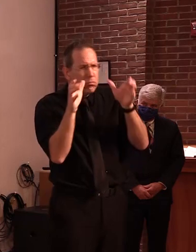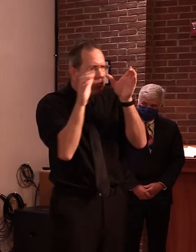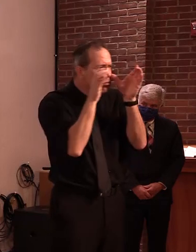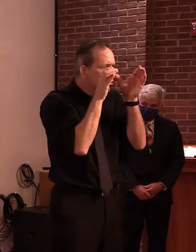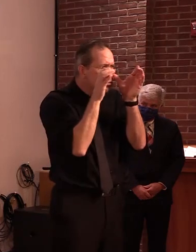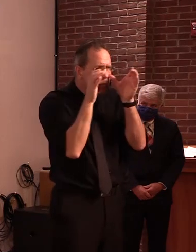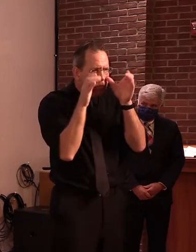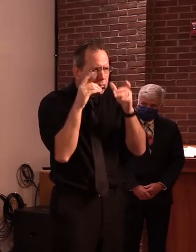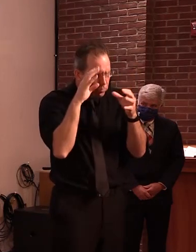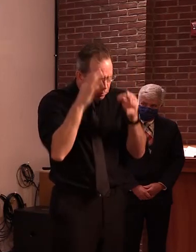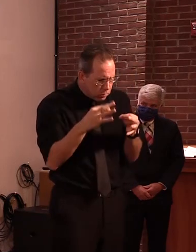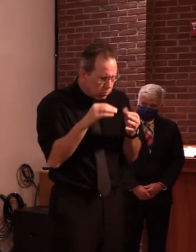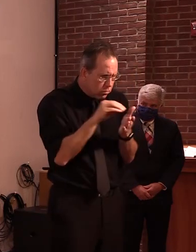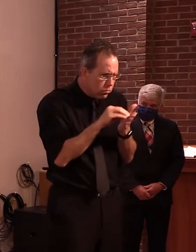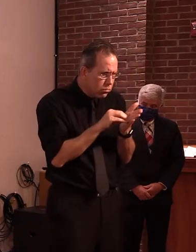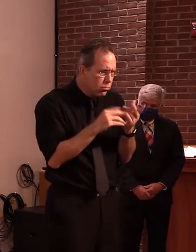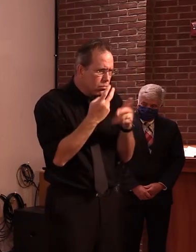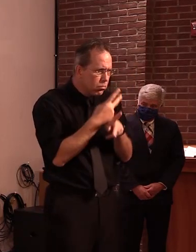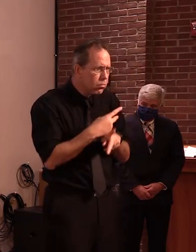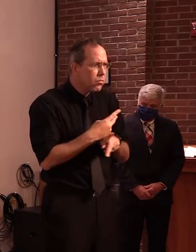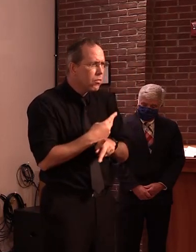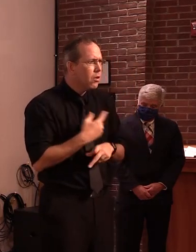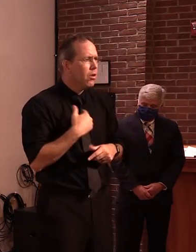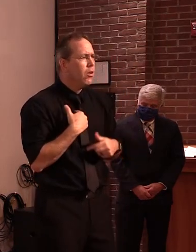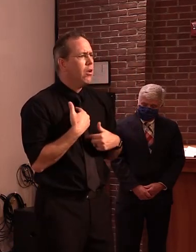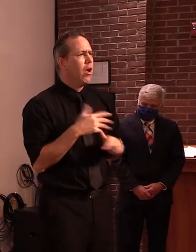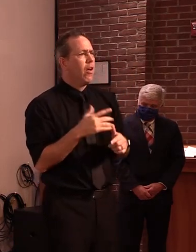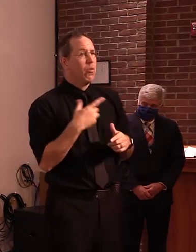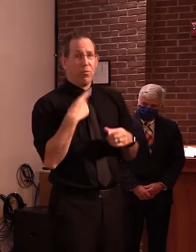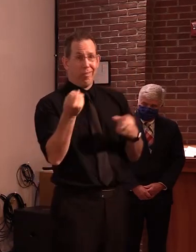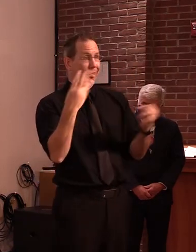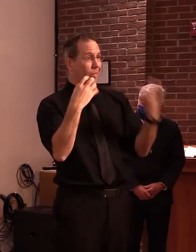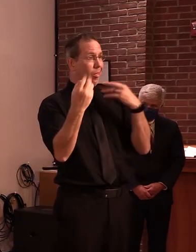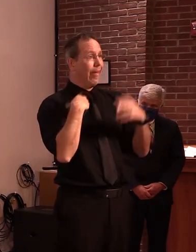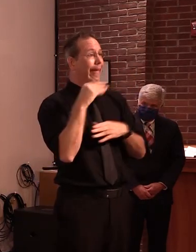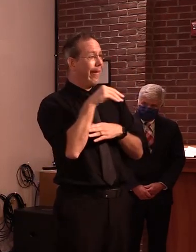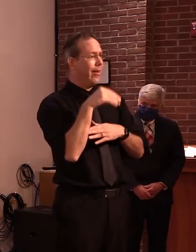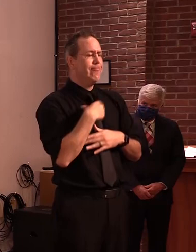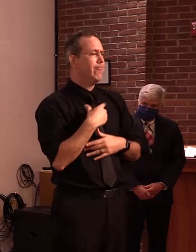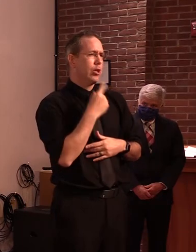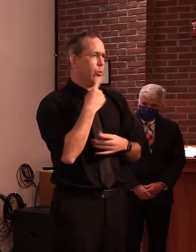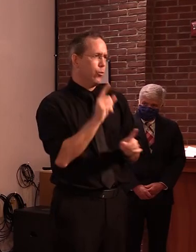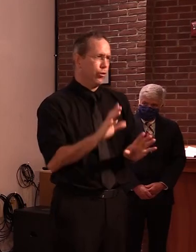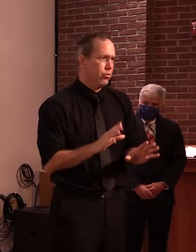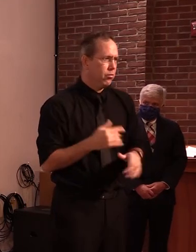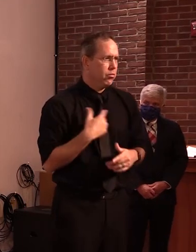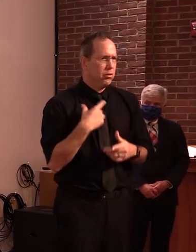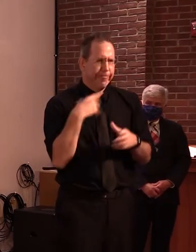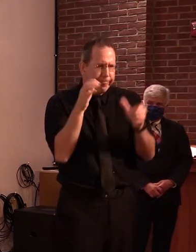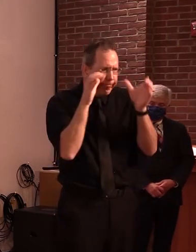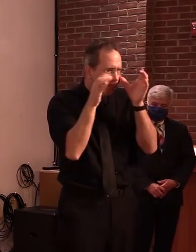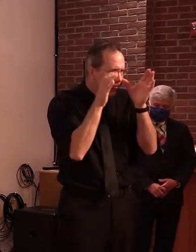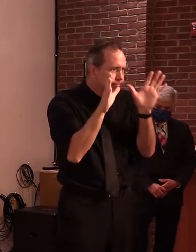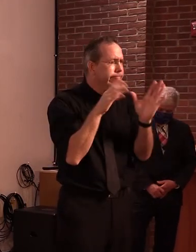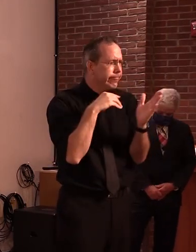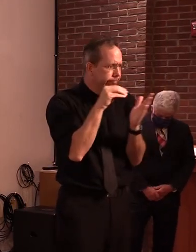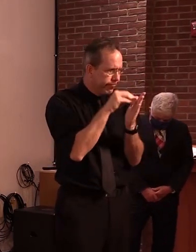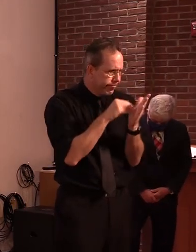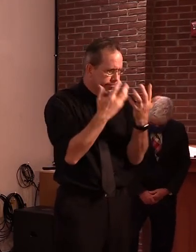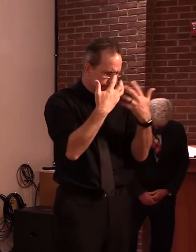I do everything that my folks ask to do, or at least